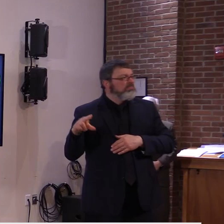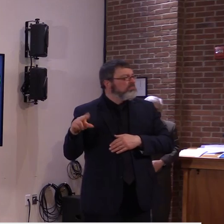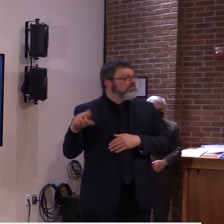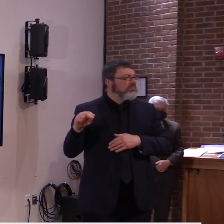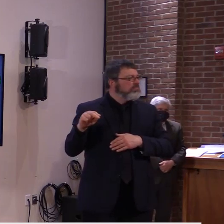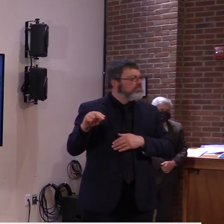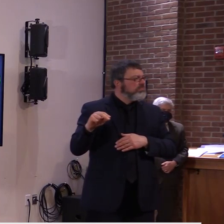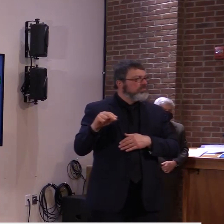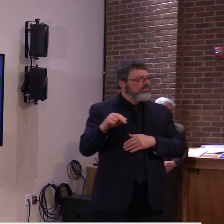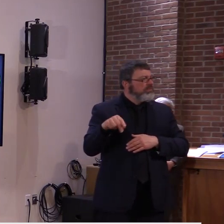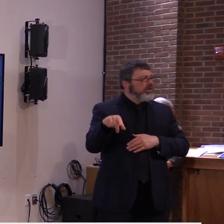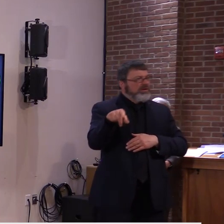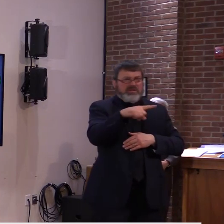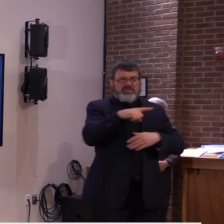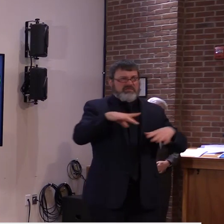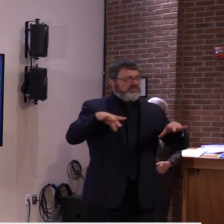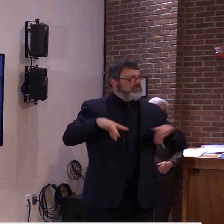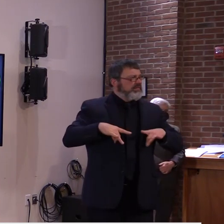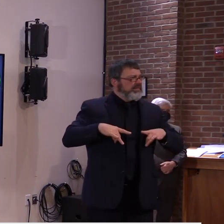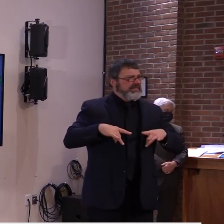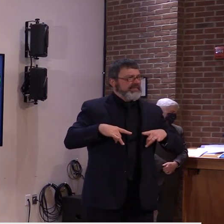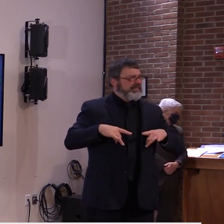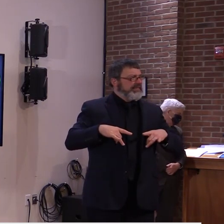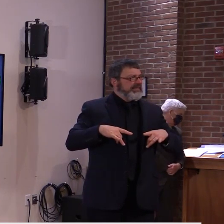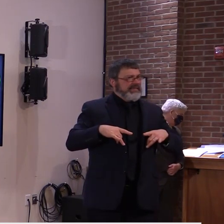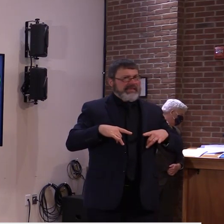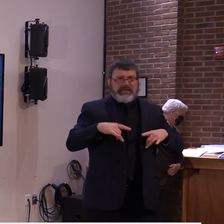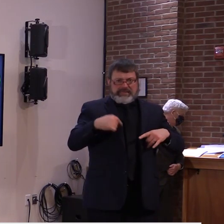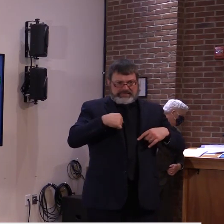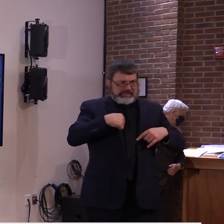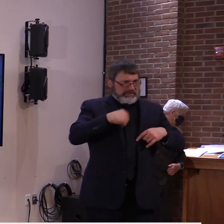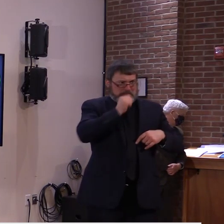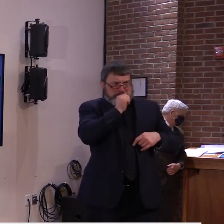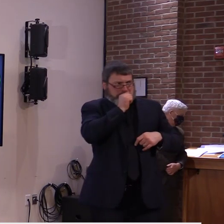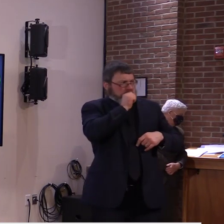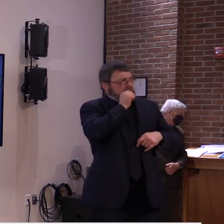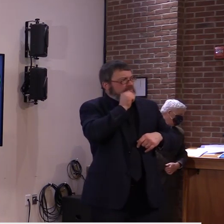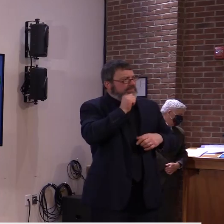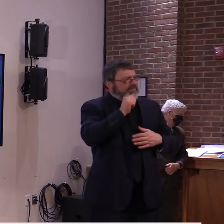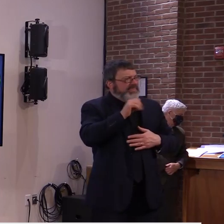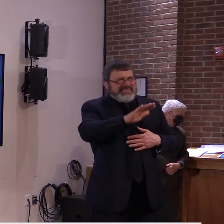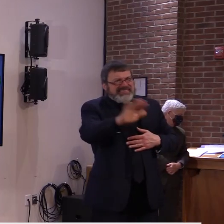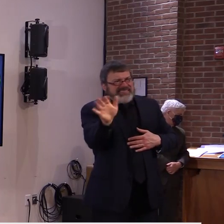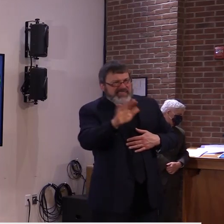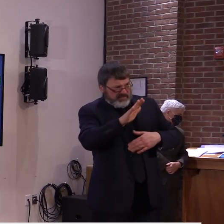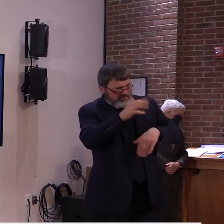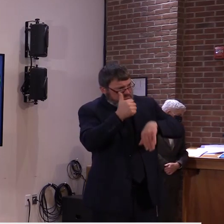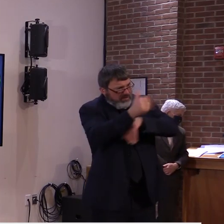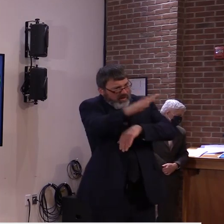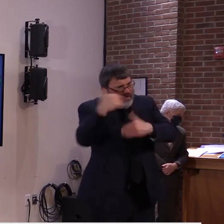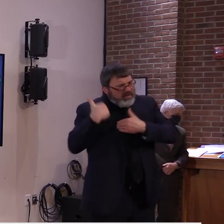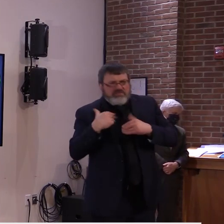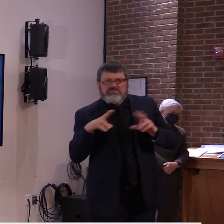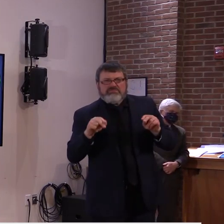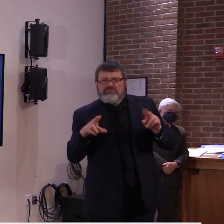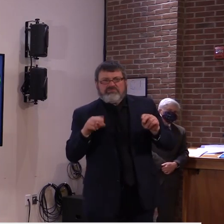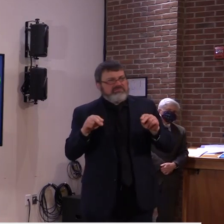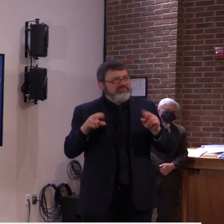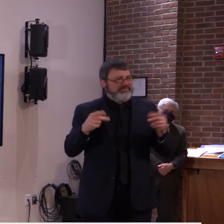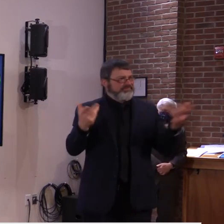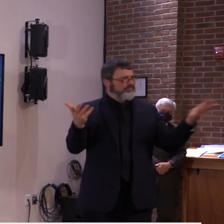be associated with a case by no fault of their own. We cannot let fear, gossip, and negative